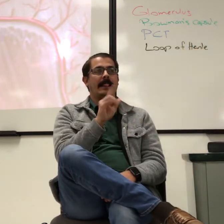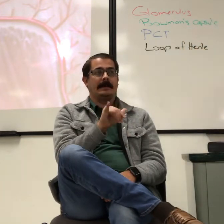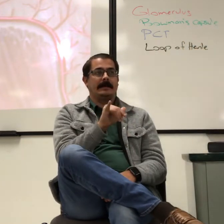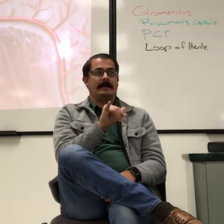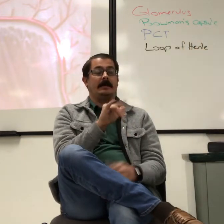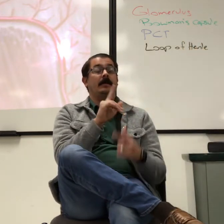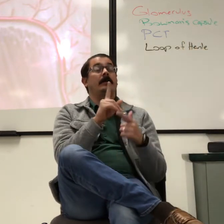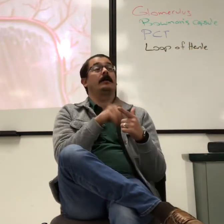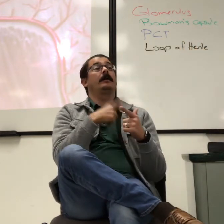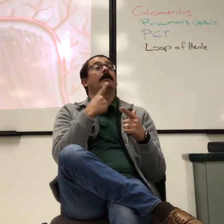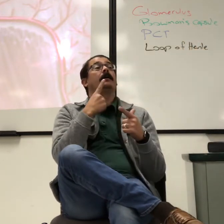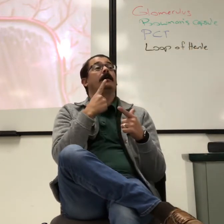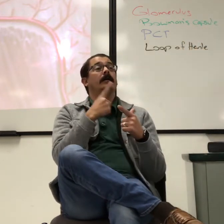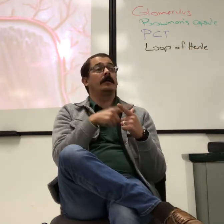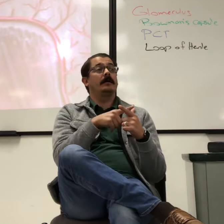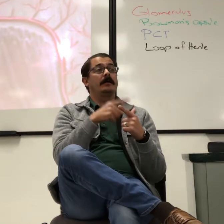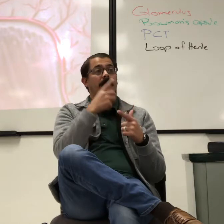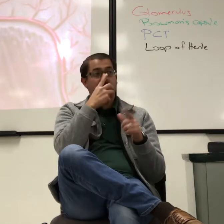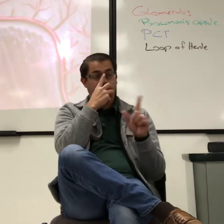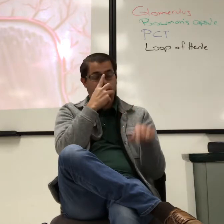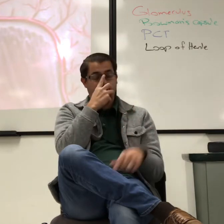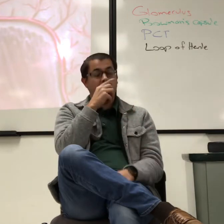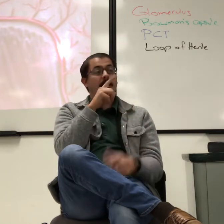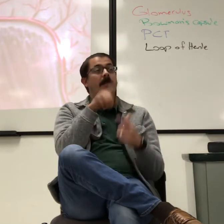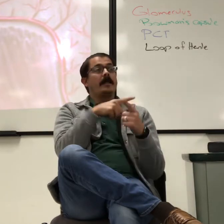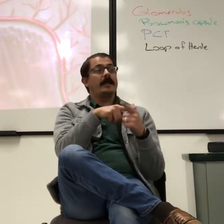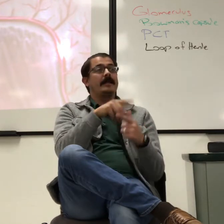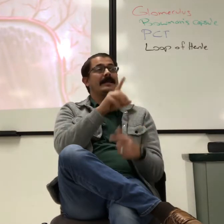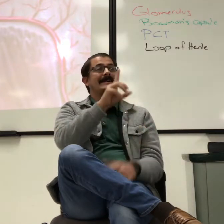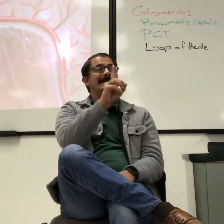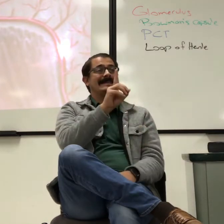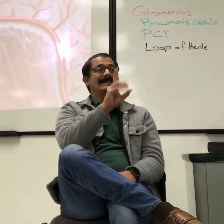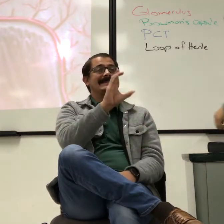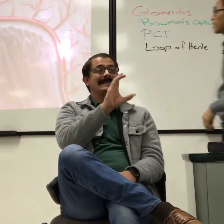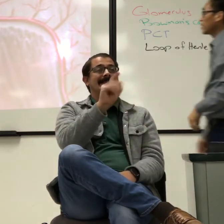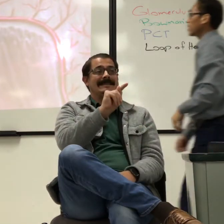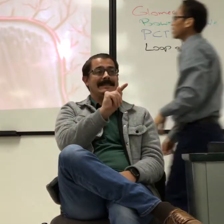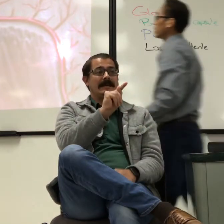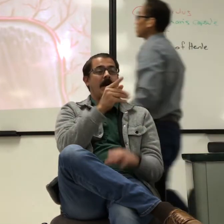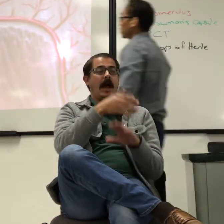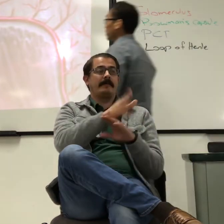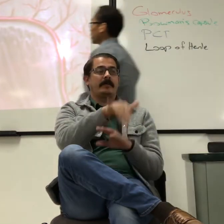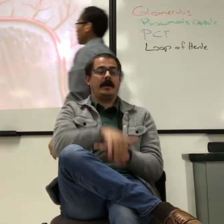Then the DCT comes after that.